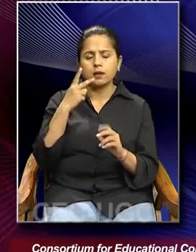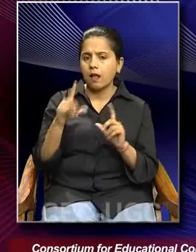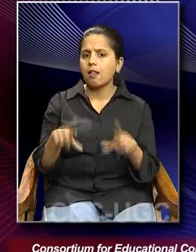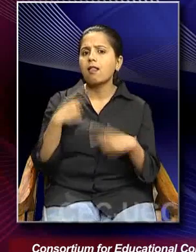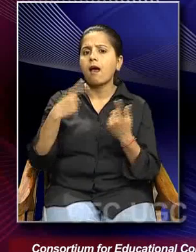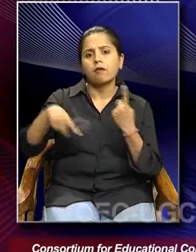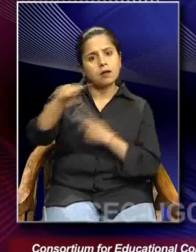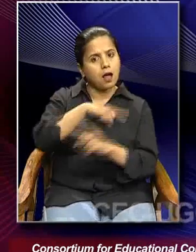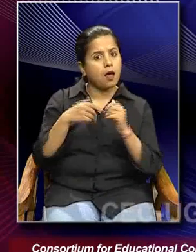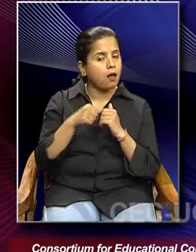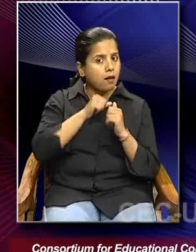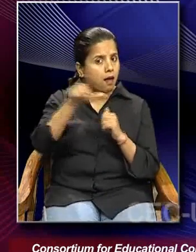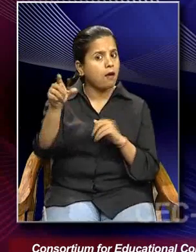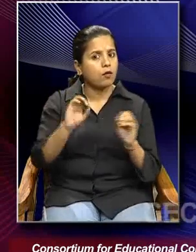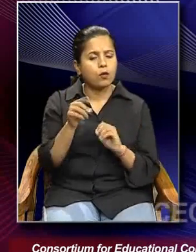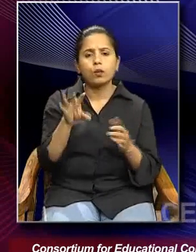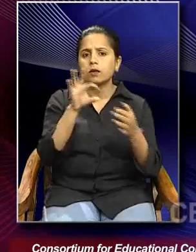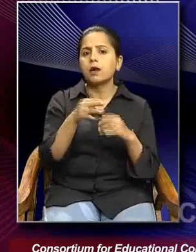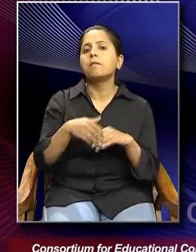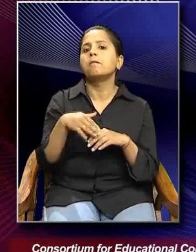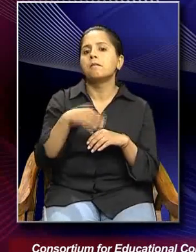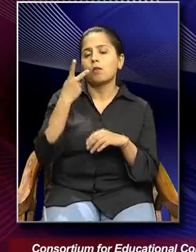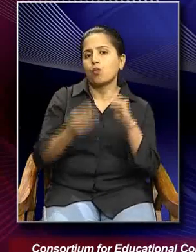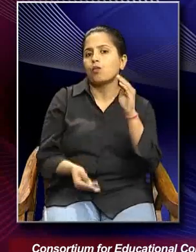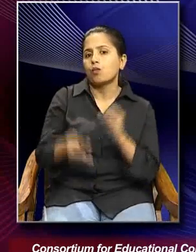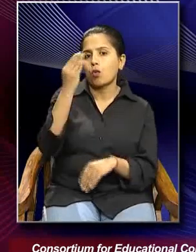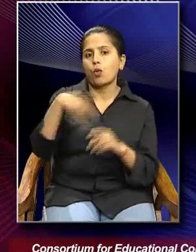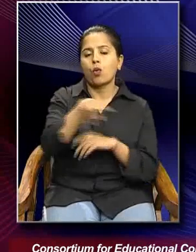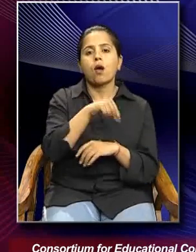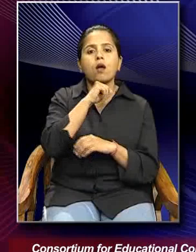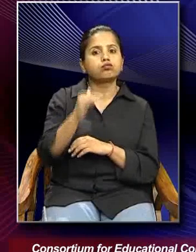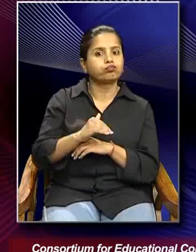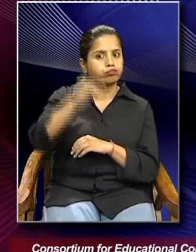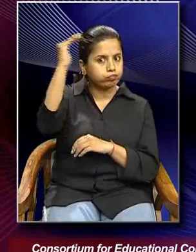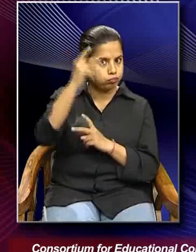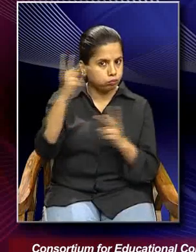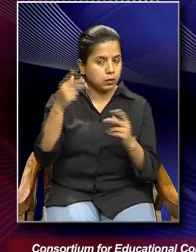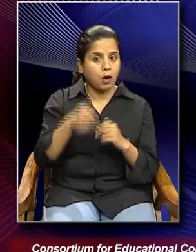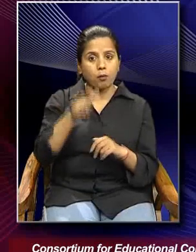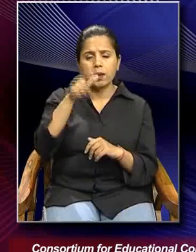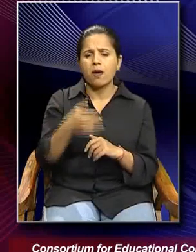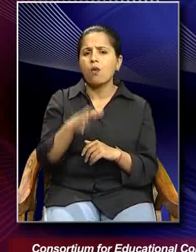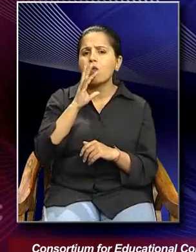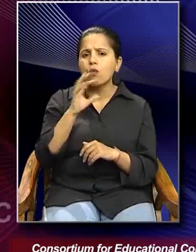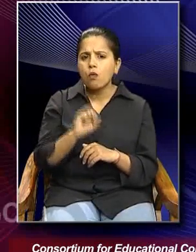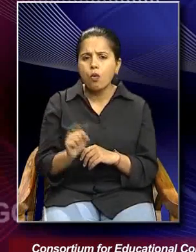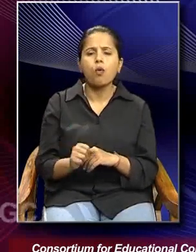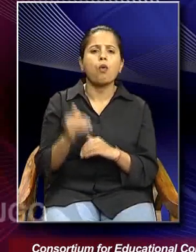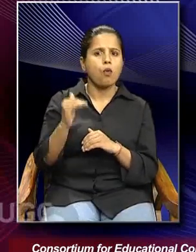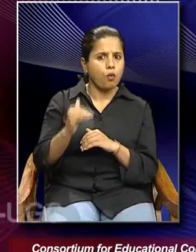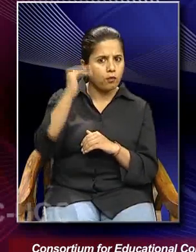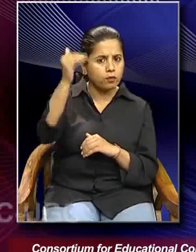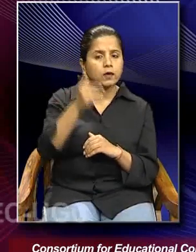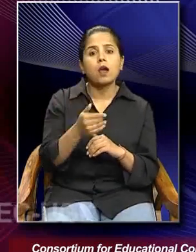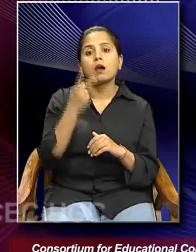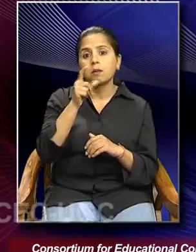of individual. It is relatively large in adulthood, and as people become senior and elderly, possibility